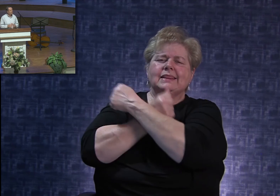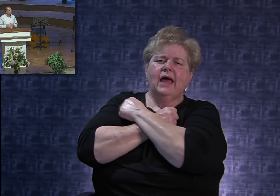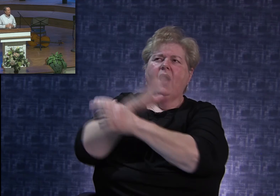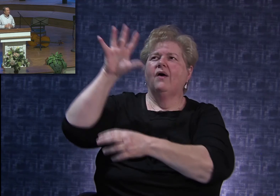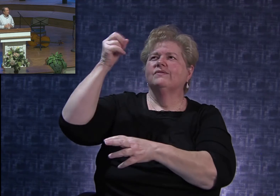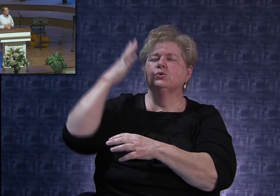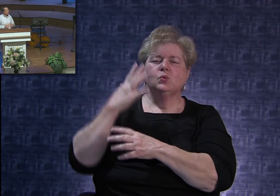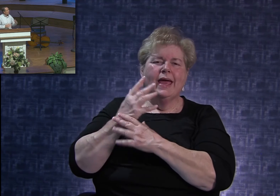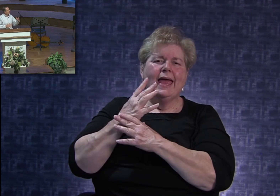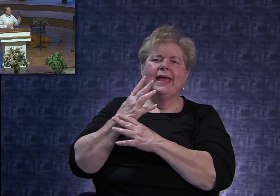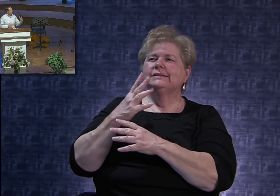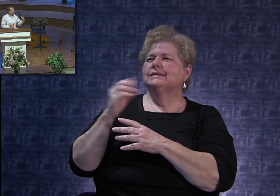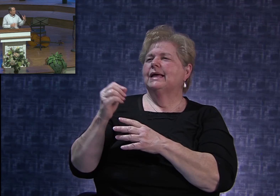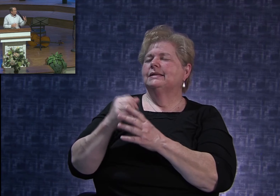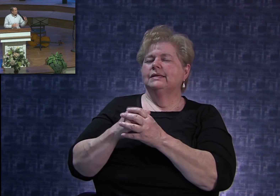to dismiss the